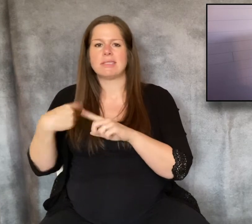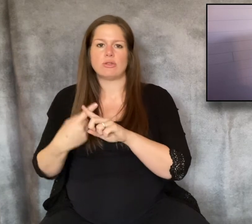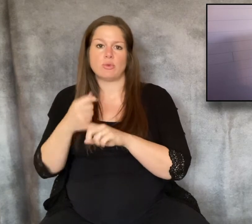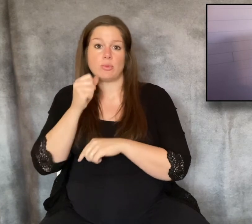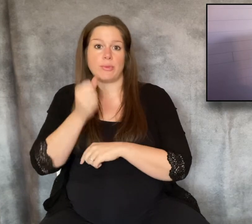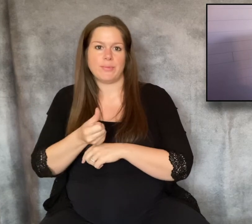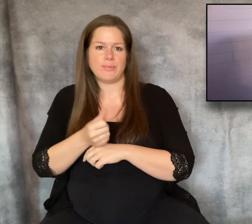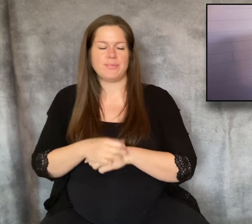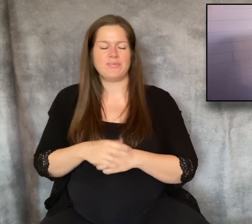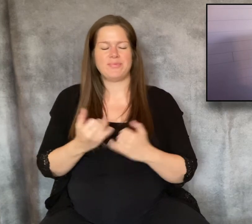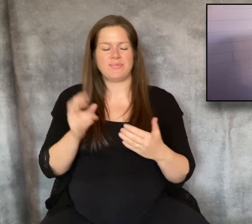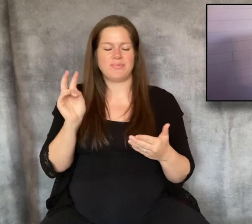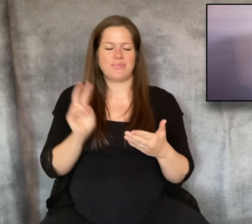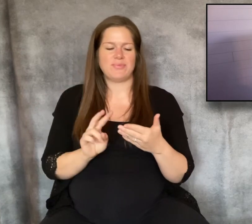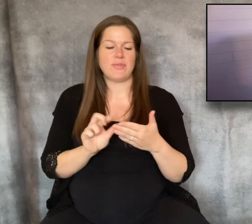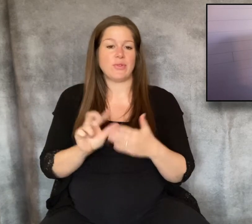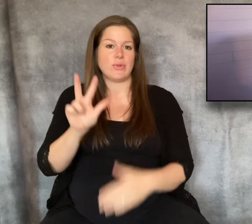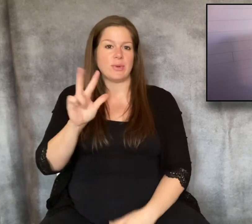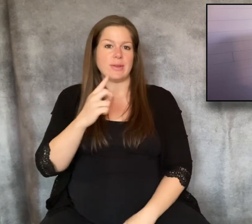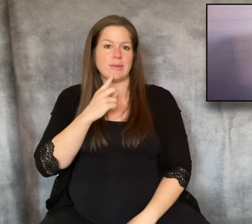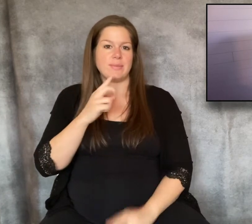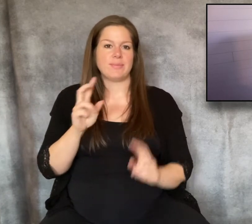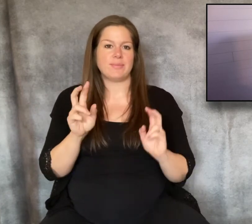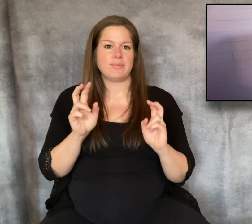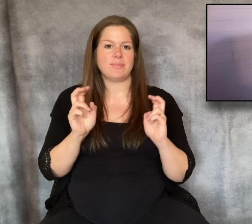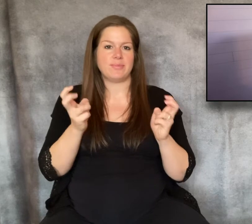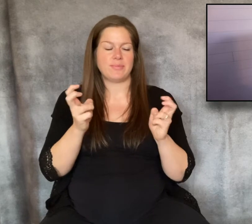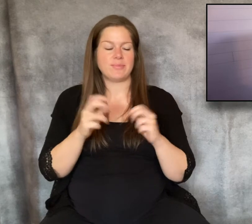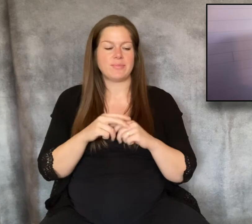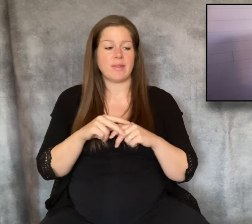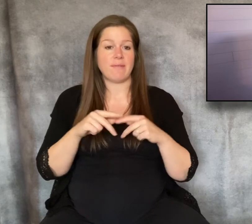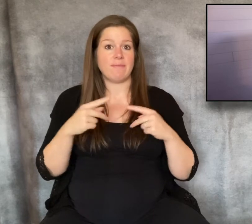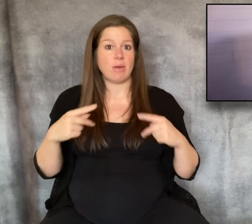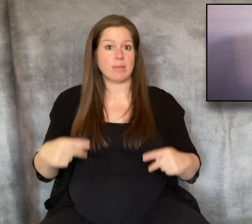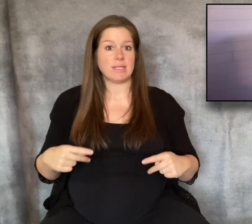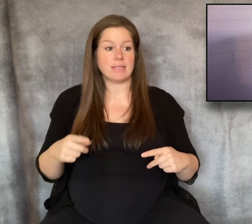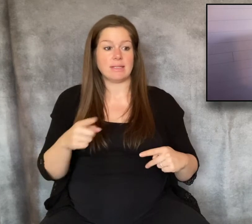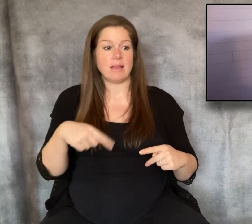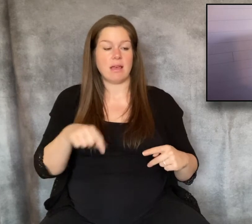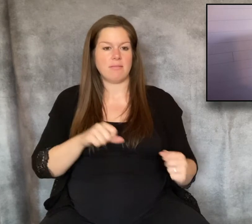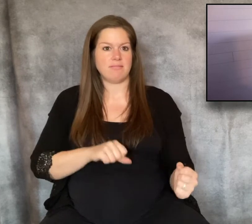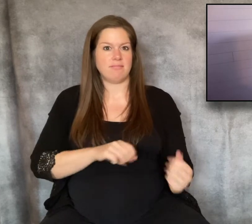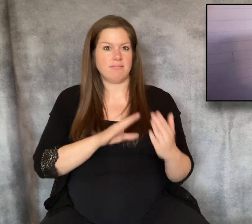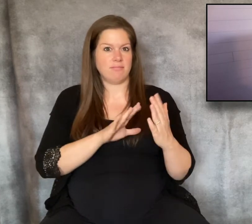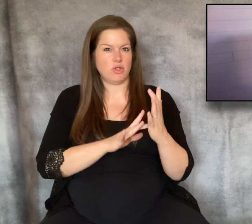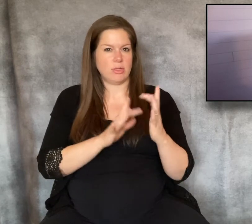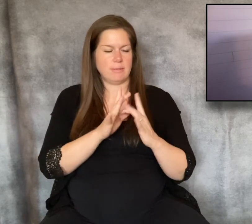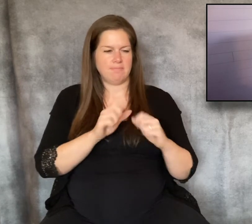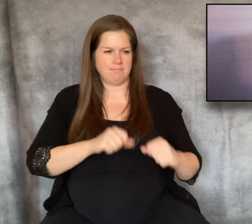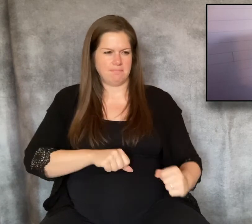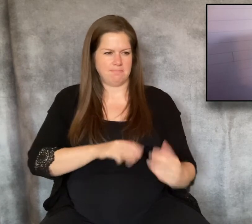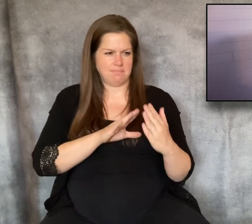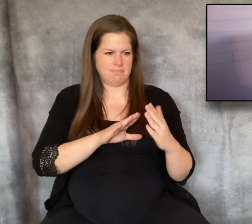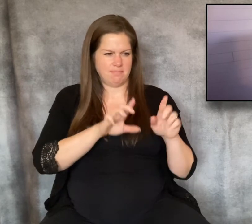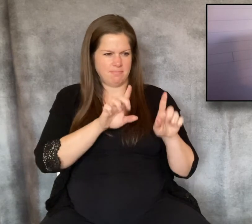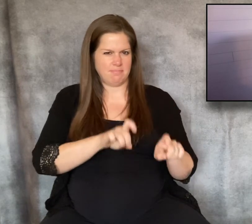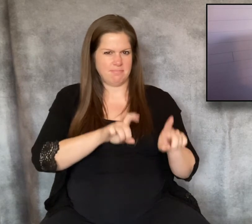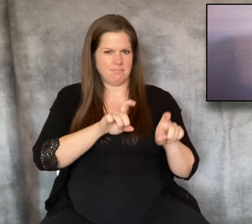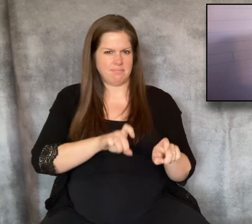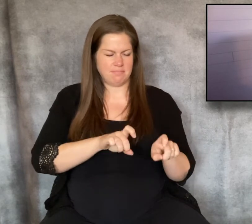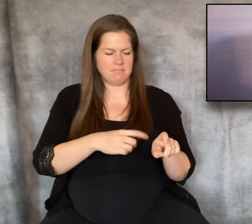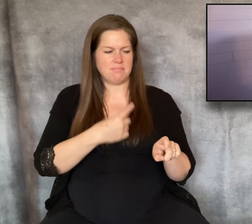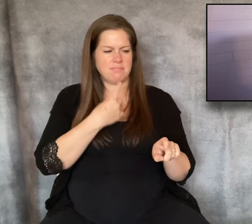19, verse 3. He says, And the Pharisees came up to him and tested him. Here we go. Tested